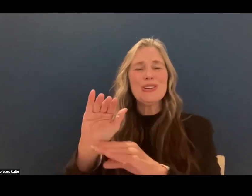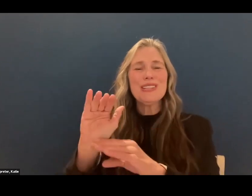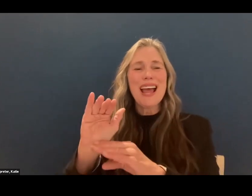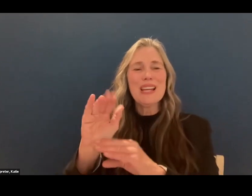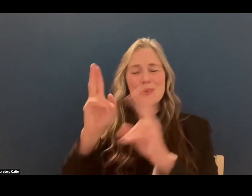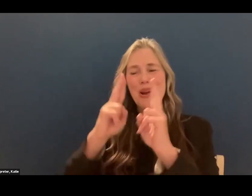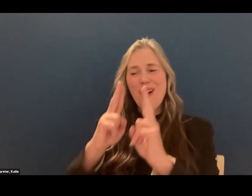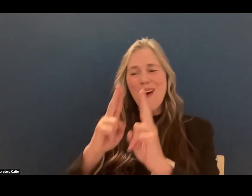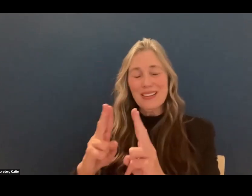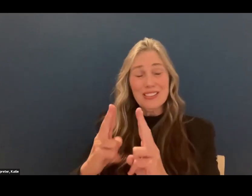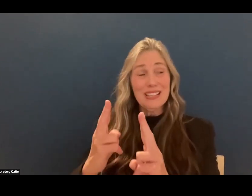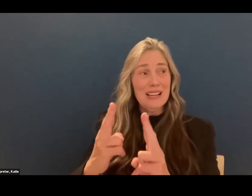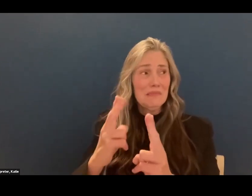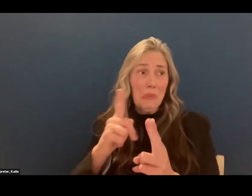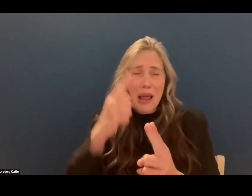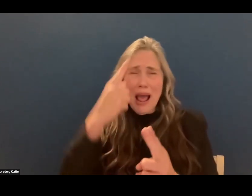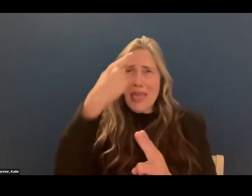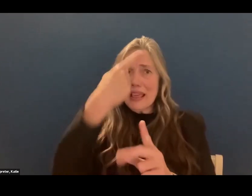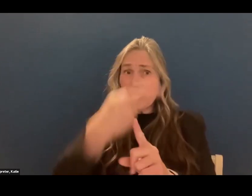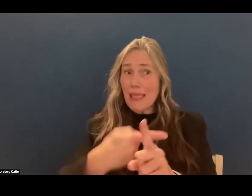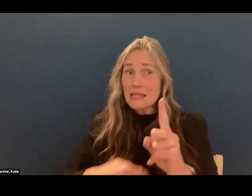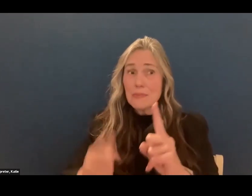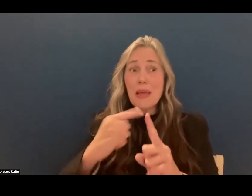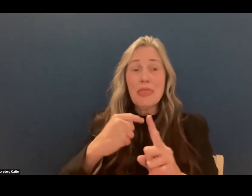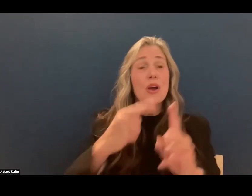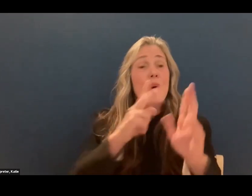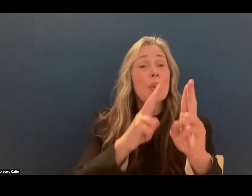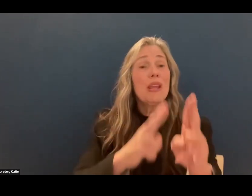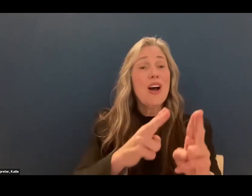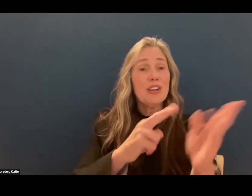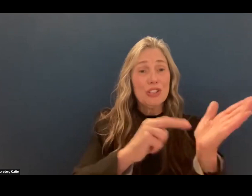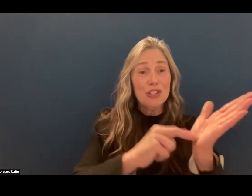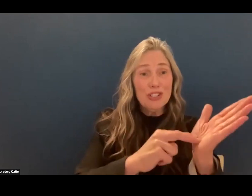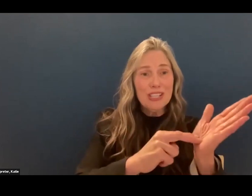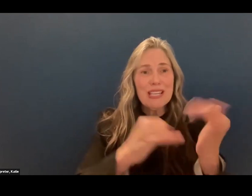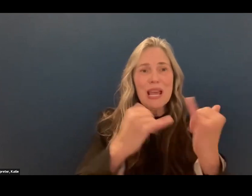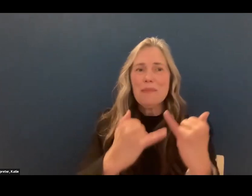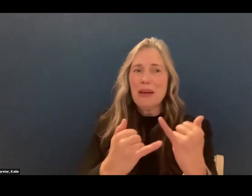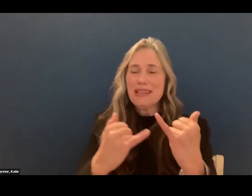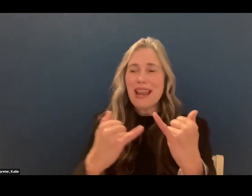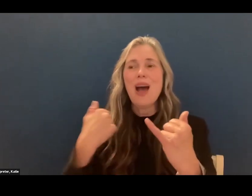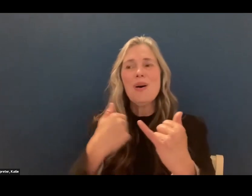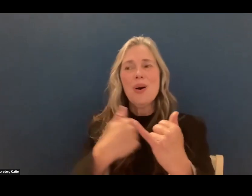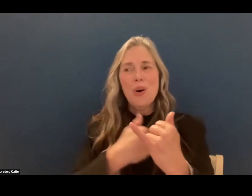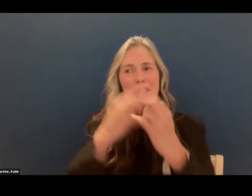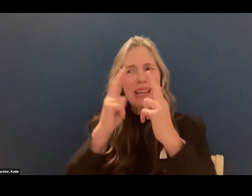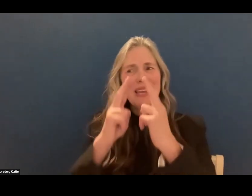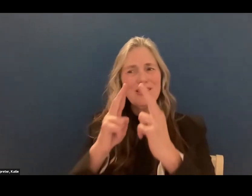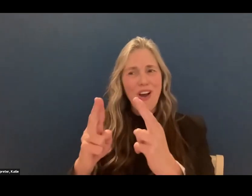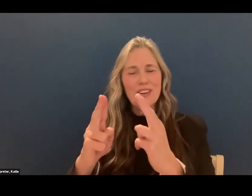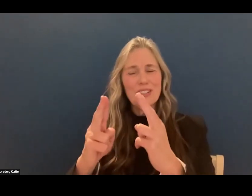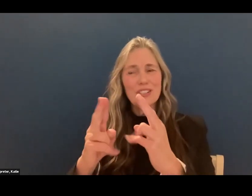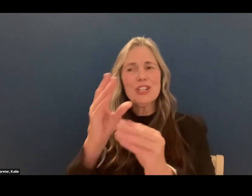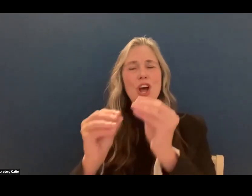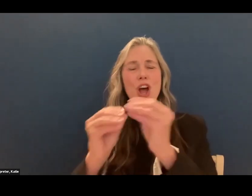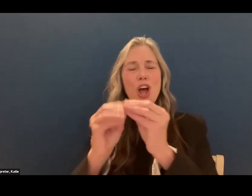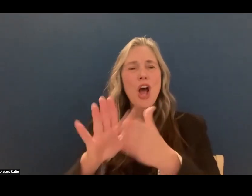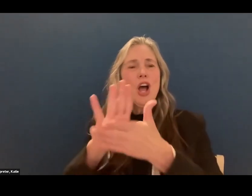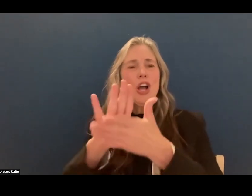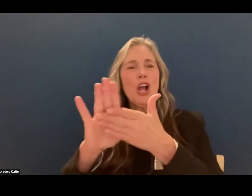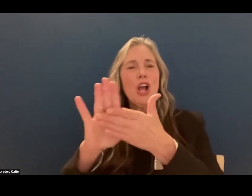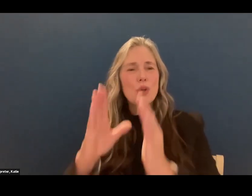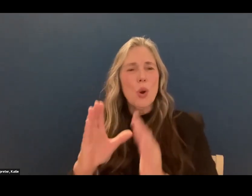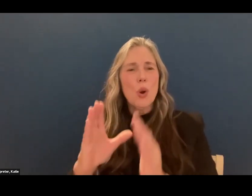our custodians, because to be honest, you really got us through the pandemic, and along with our nurses, and it is